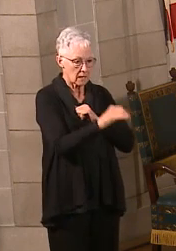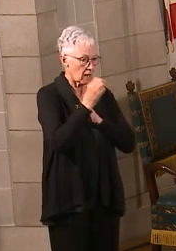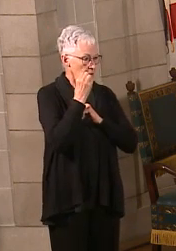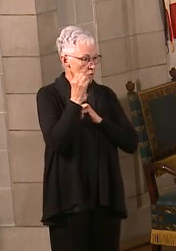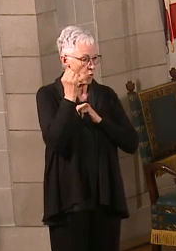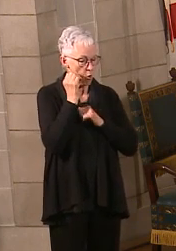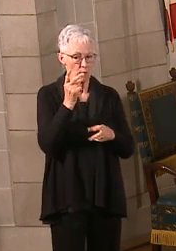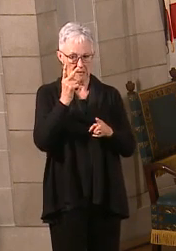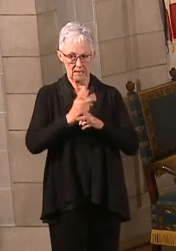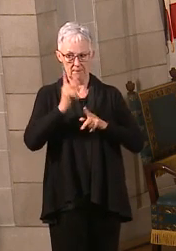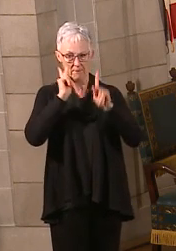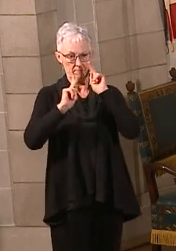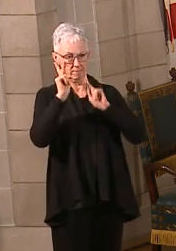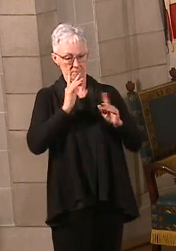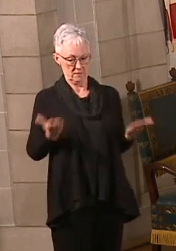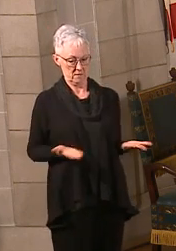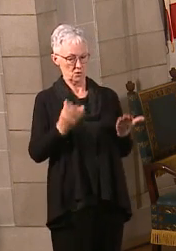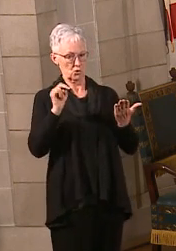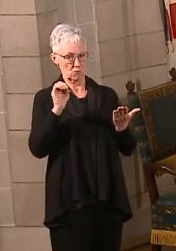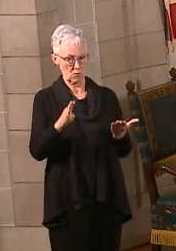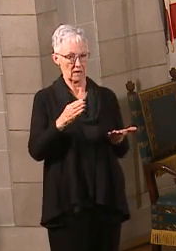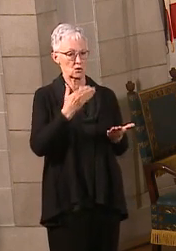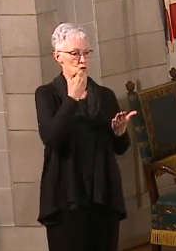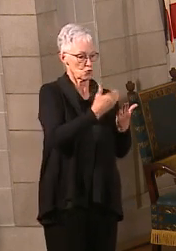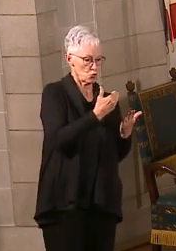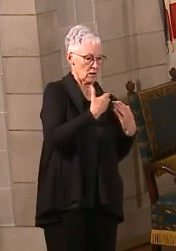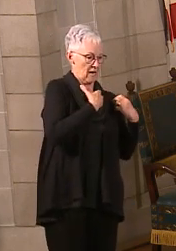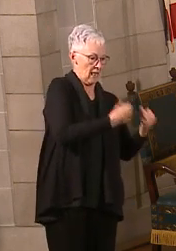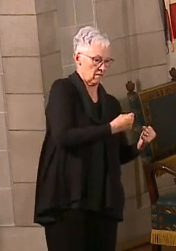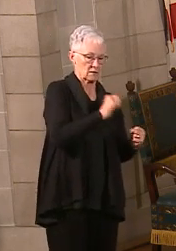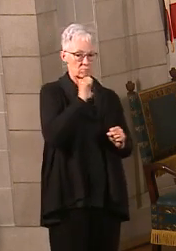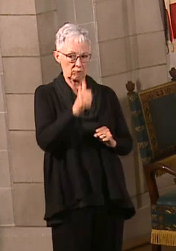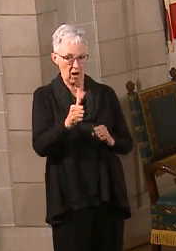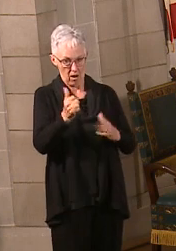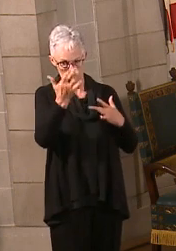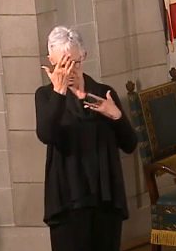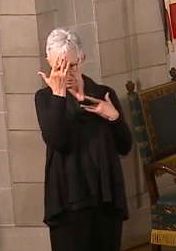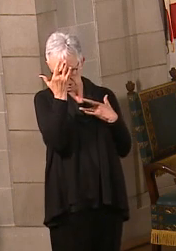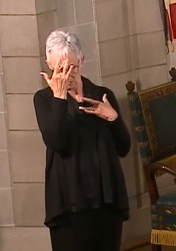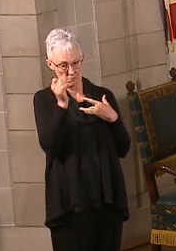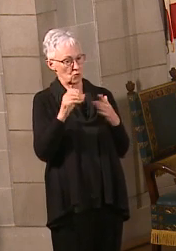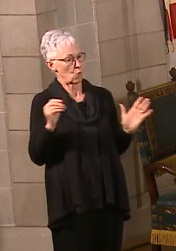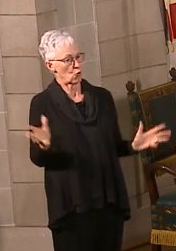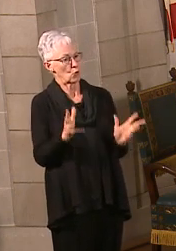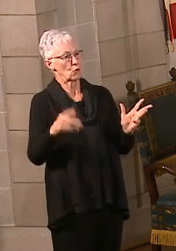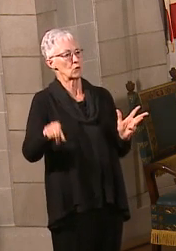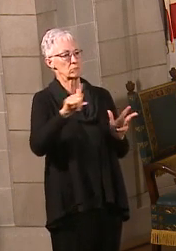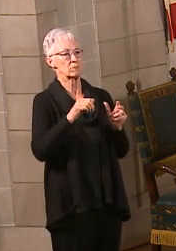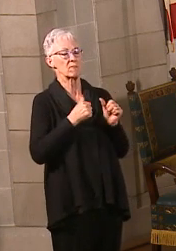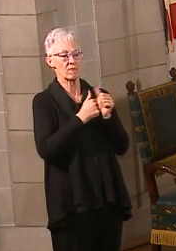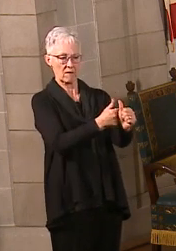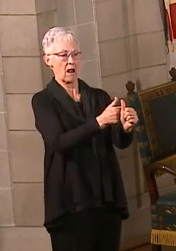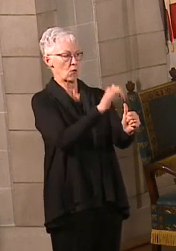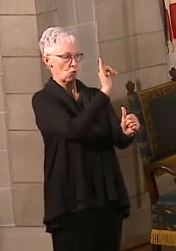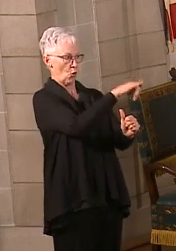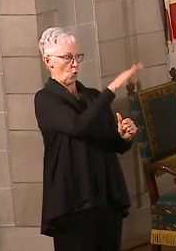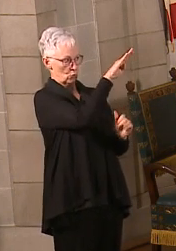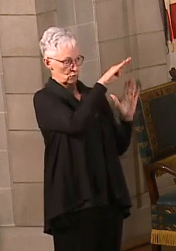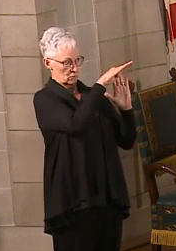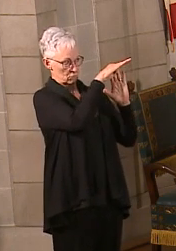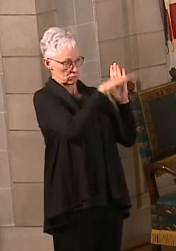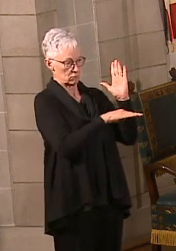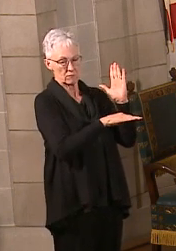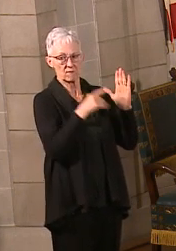Nebraska healthy. Here's our 6 rules we want everybody to follow for the next 21 days. and put that emphasis on these next 3